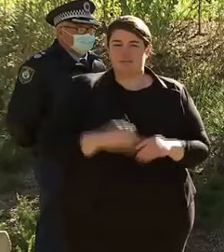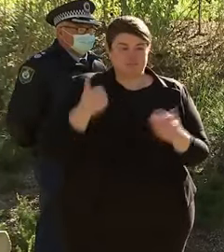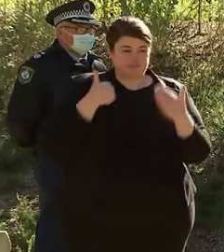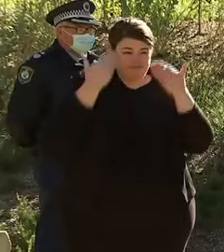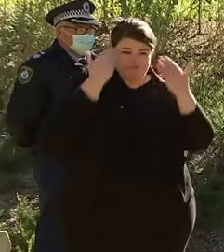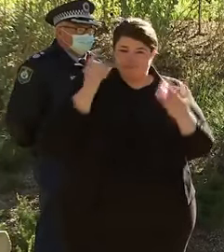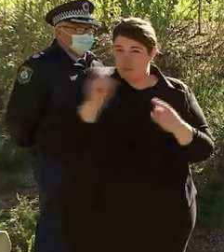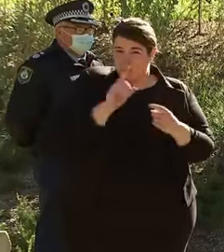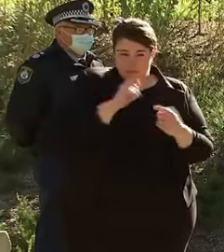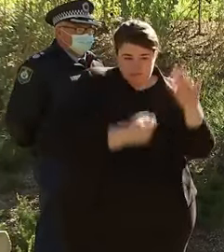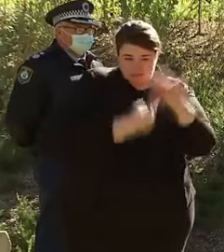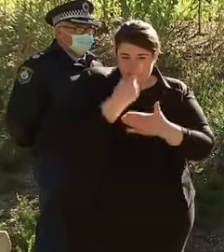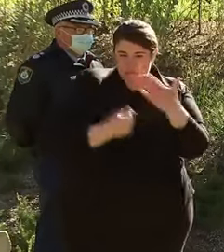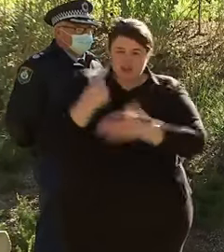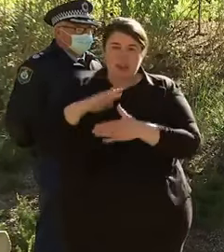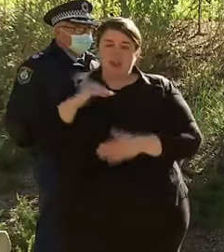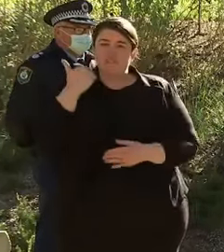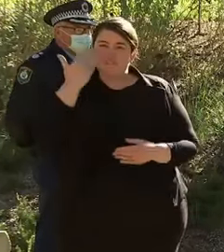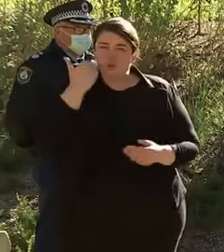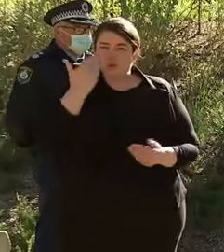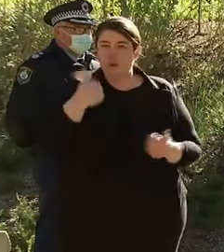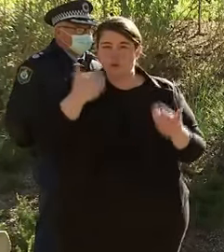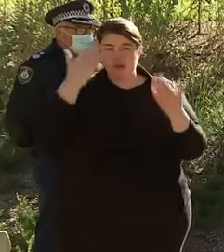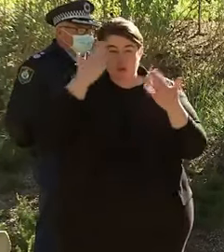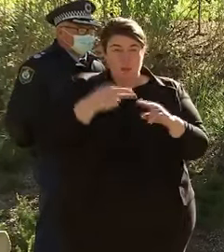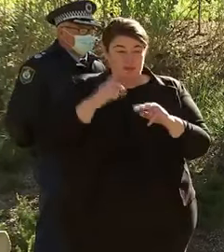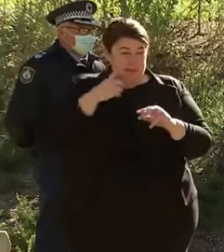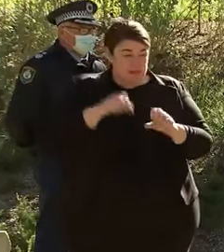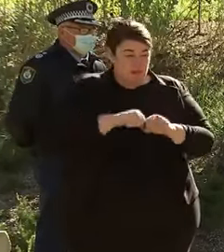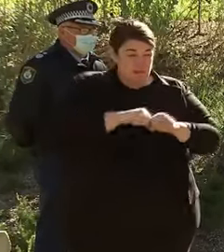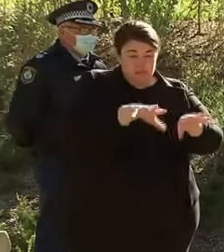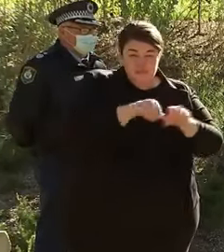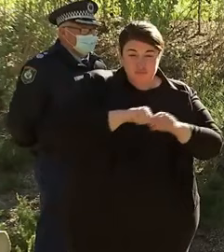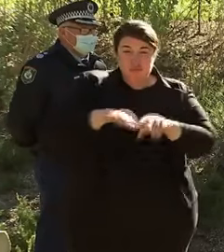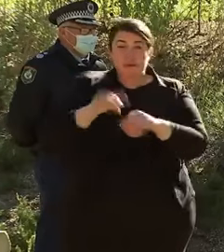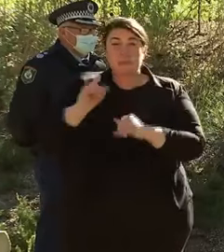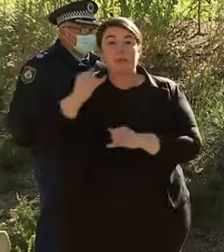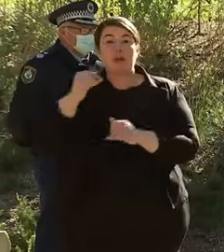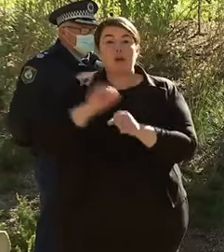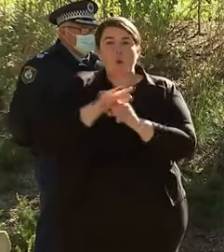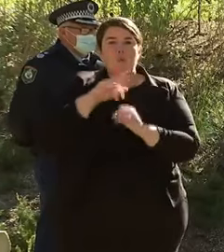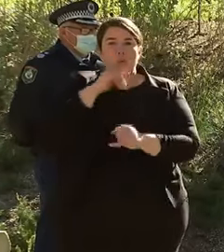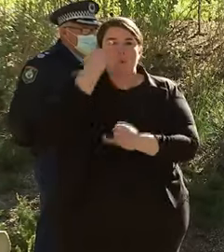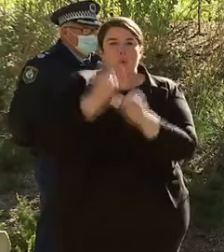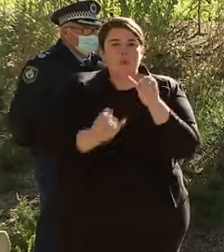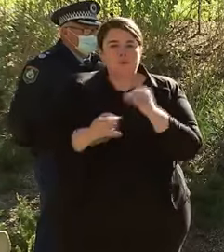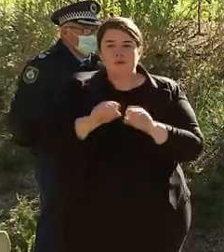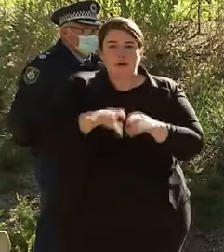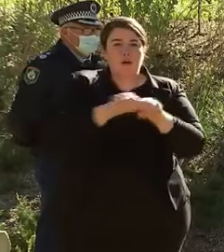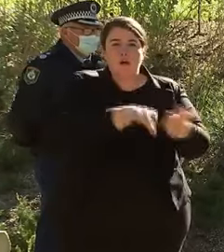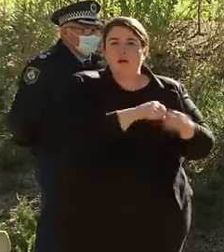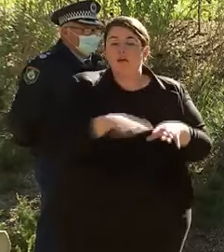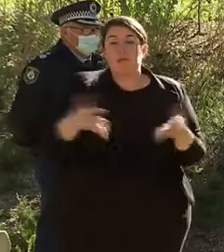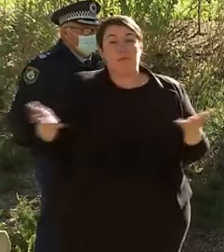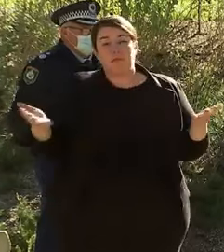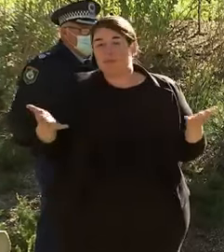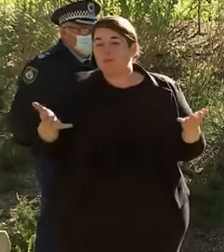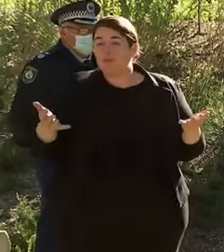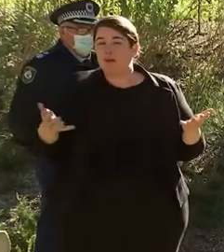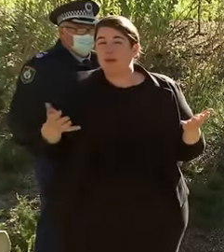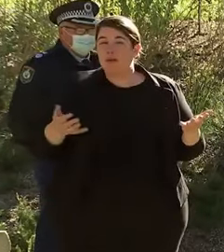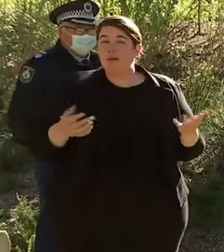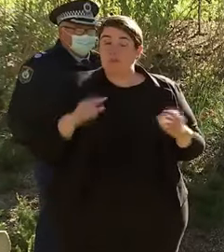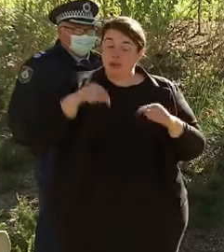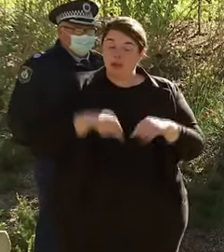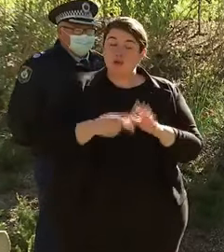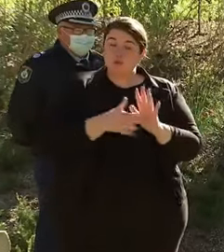know what variants will emerge in the future. We don't know how transmissible those future variants will be. But what we do know is that early indications are, certainly in